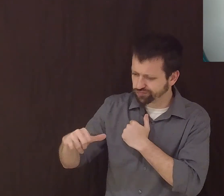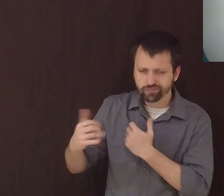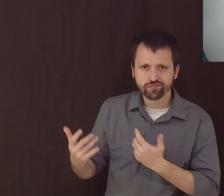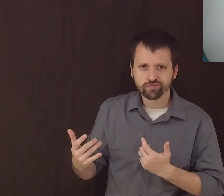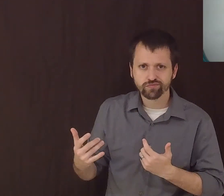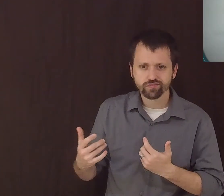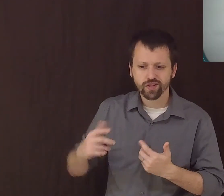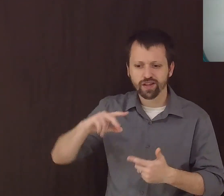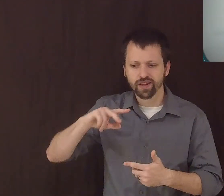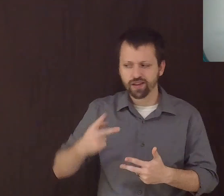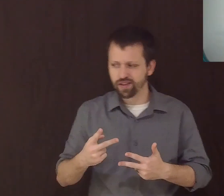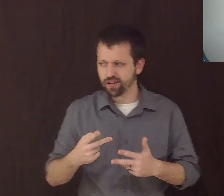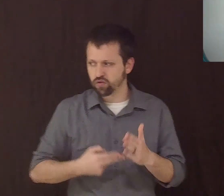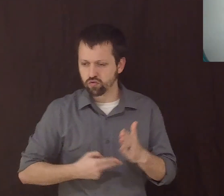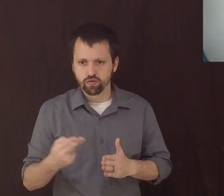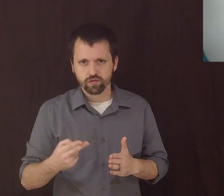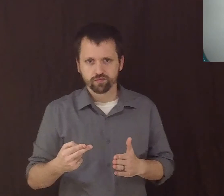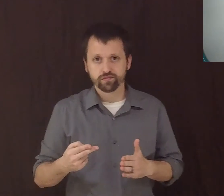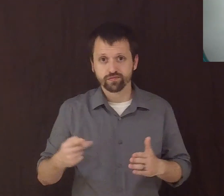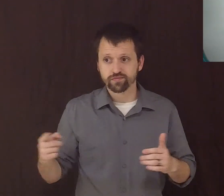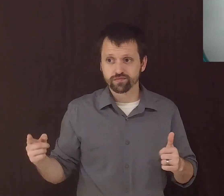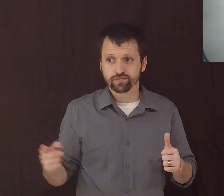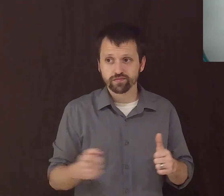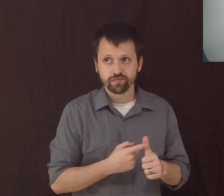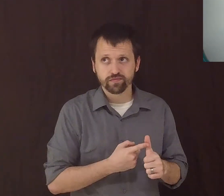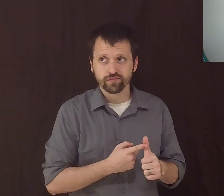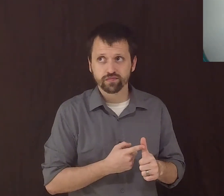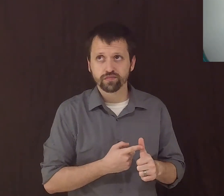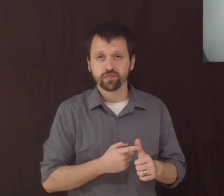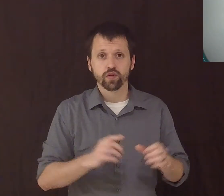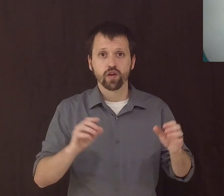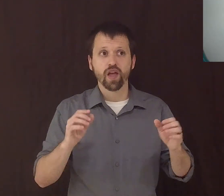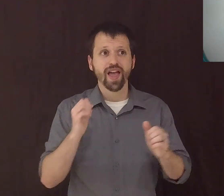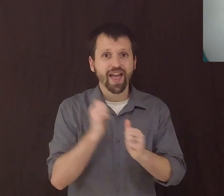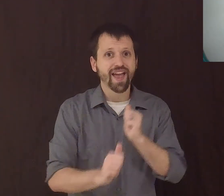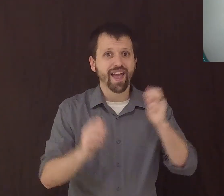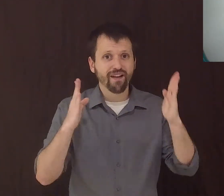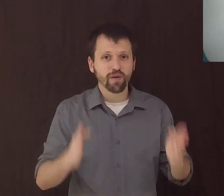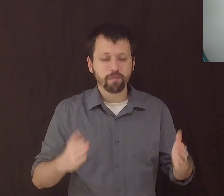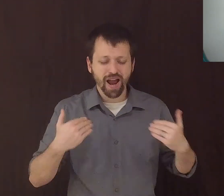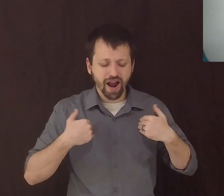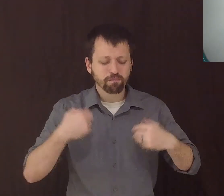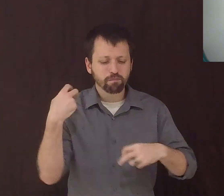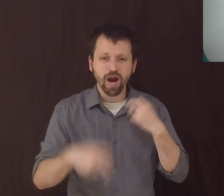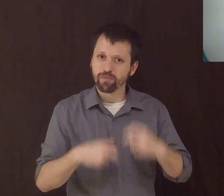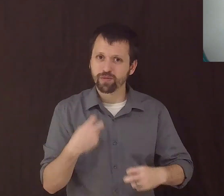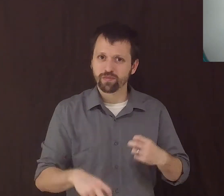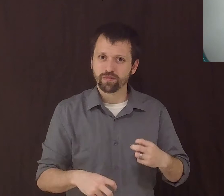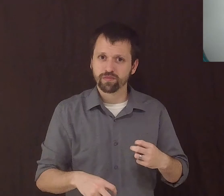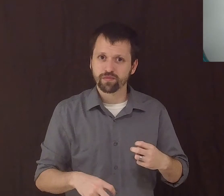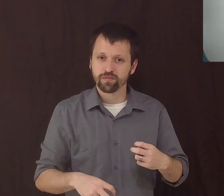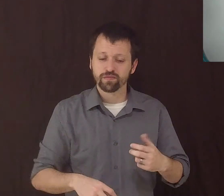you know, that's the second truth here is, you know, number one, nobody goes through life without times of adversity, wilderness